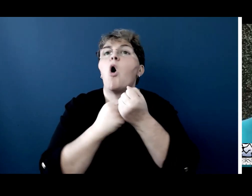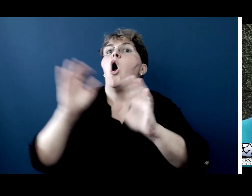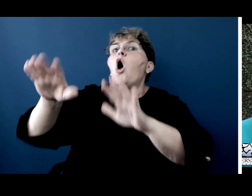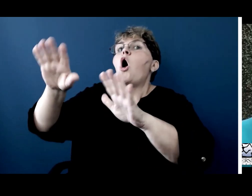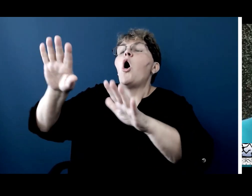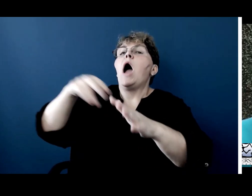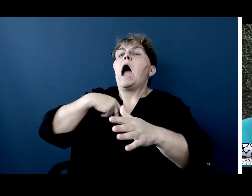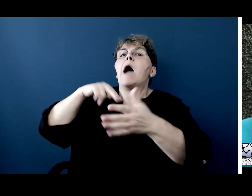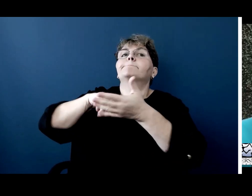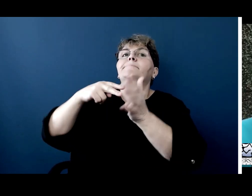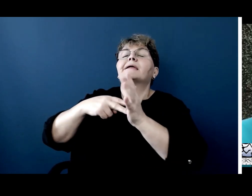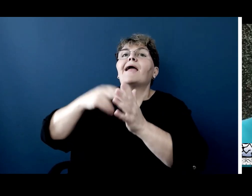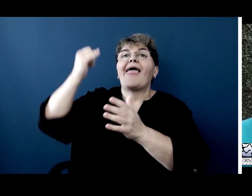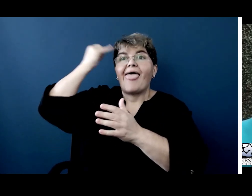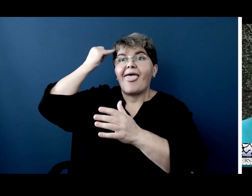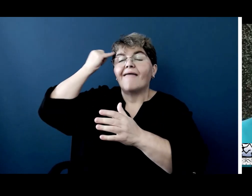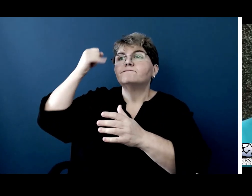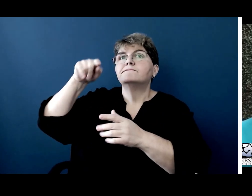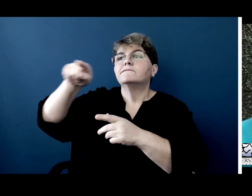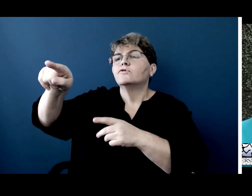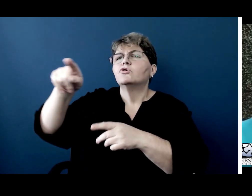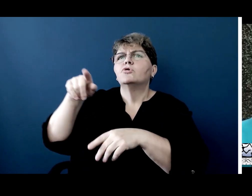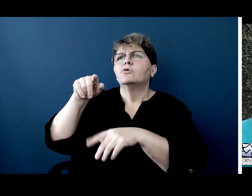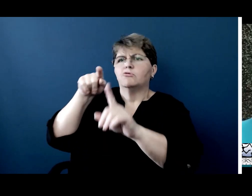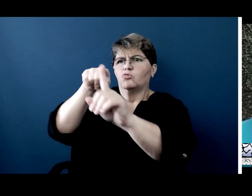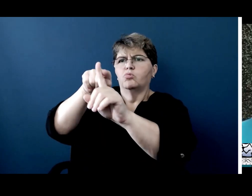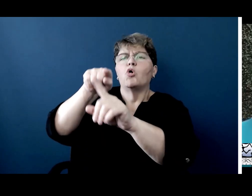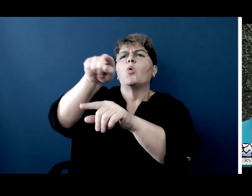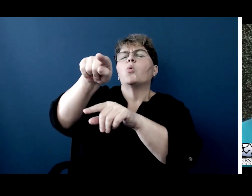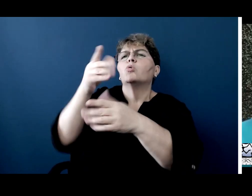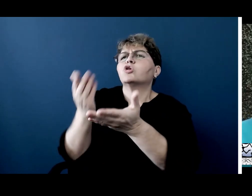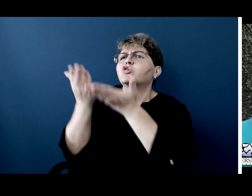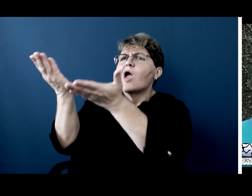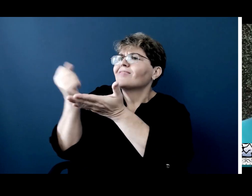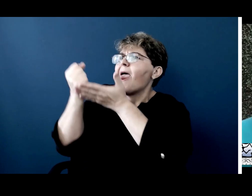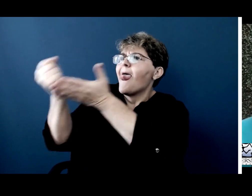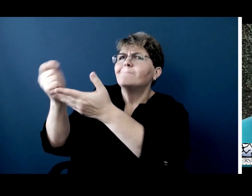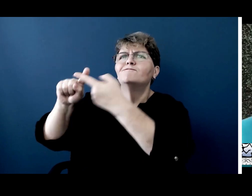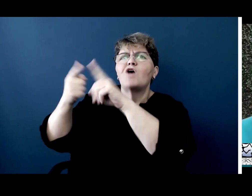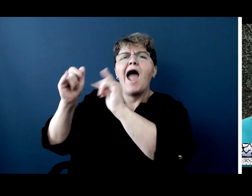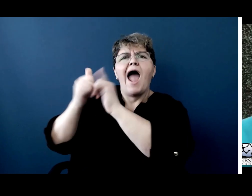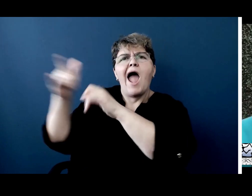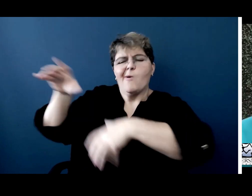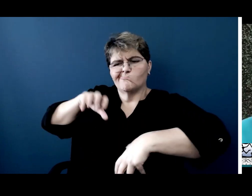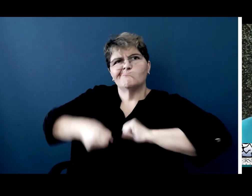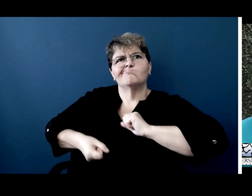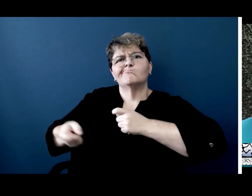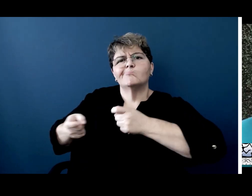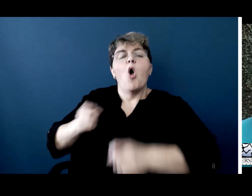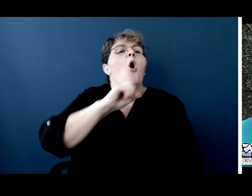something like, go to the store, send flowers, send a card,